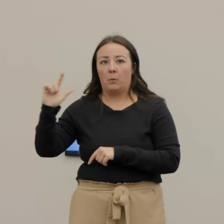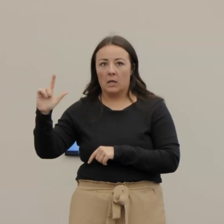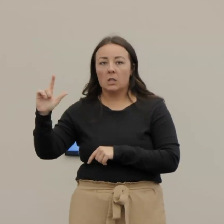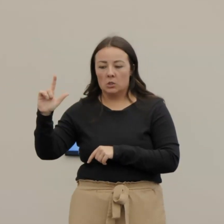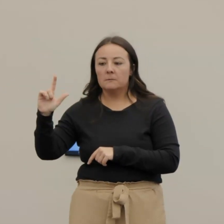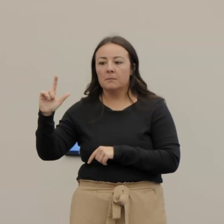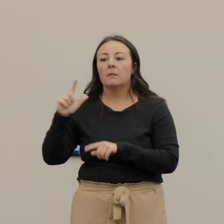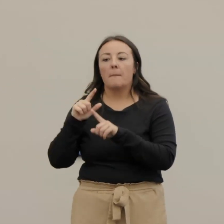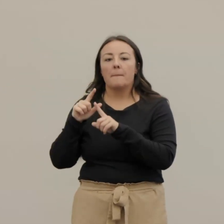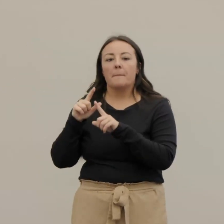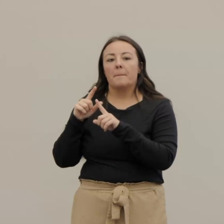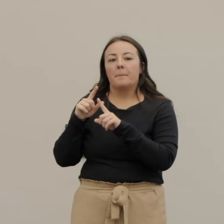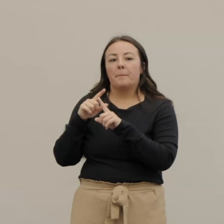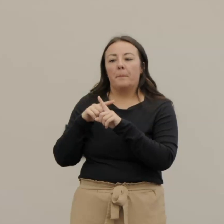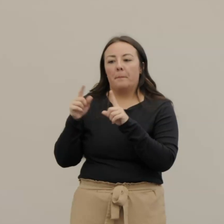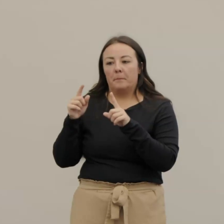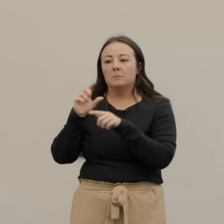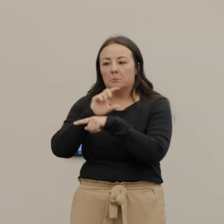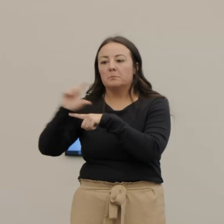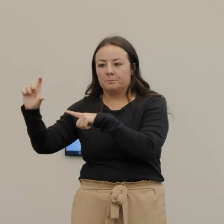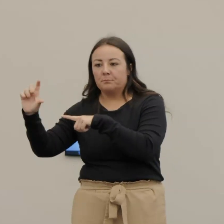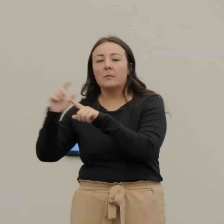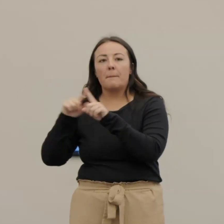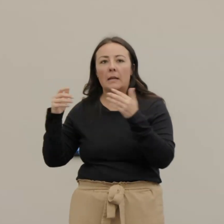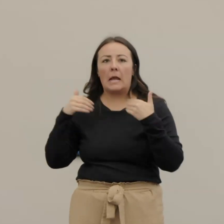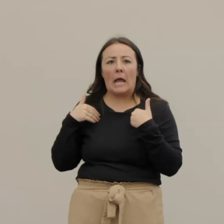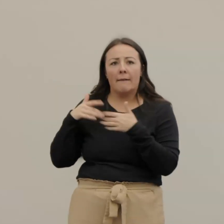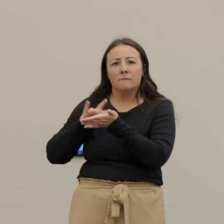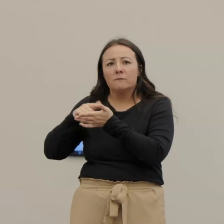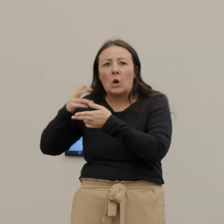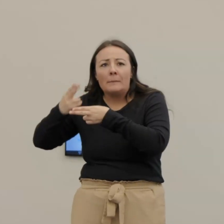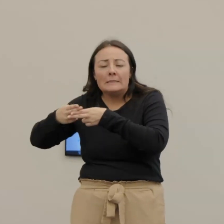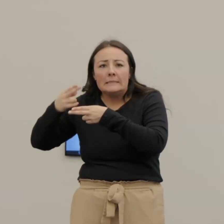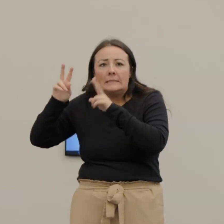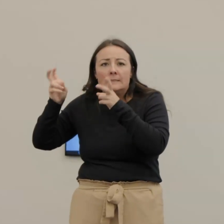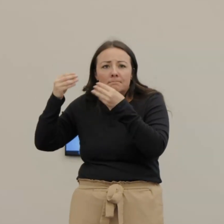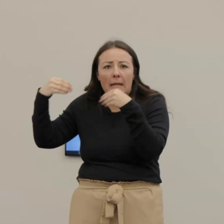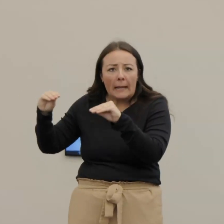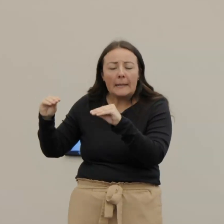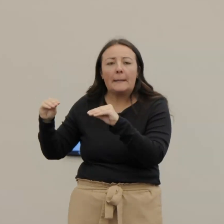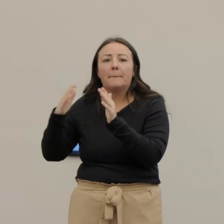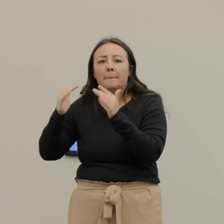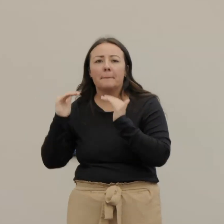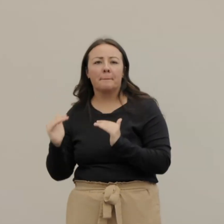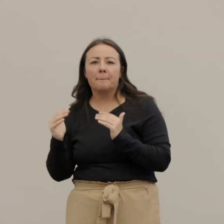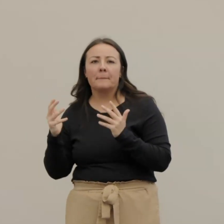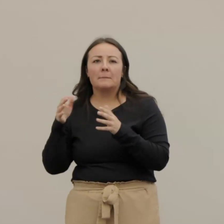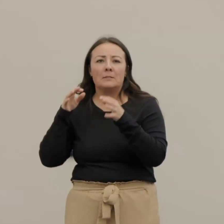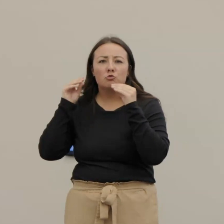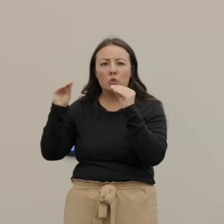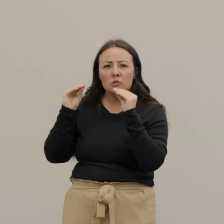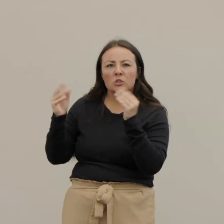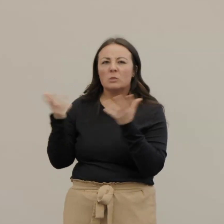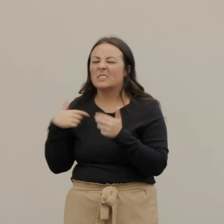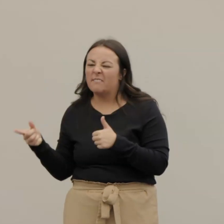But let me ask, there is a pharmacy name and instructions. What's the first thing